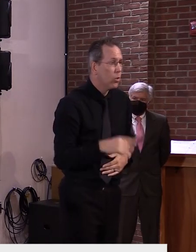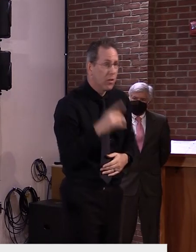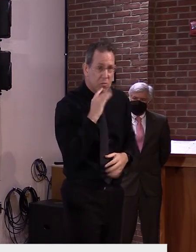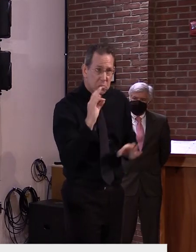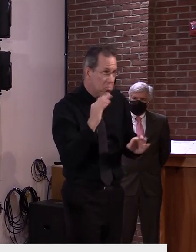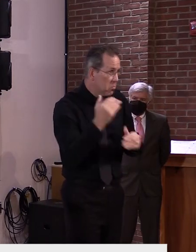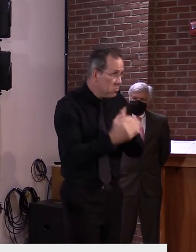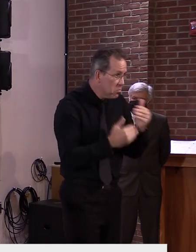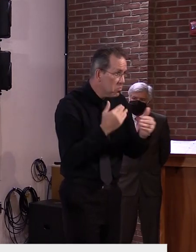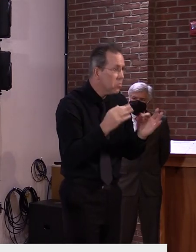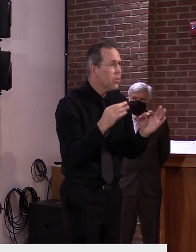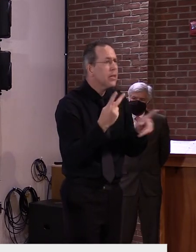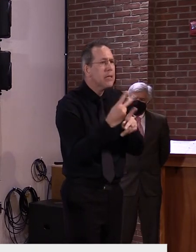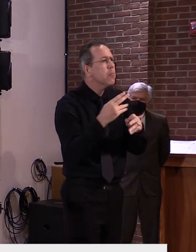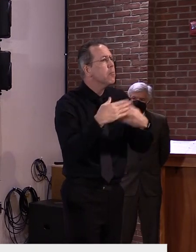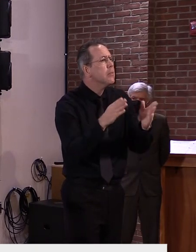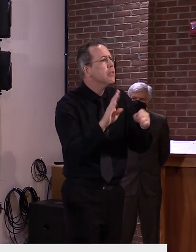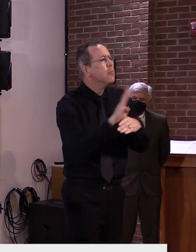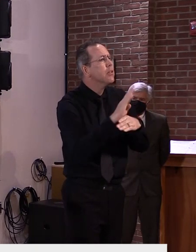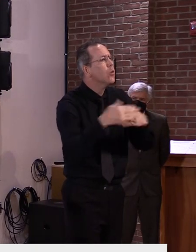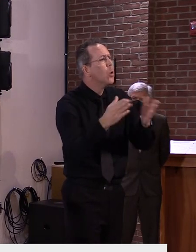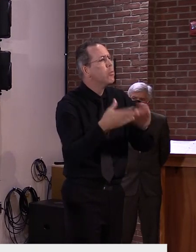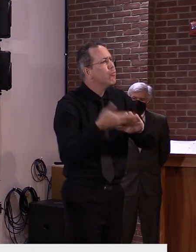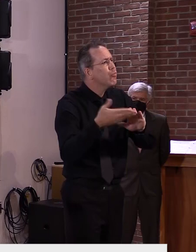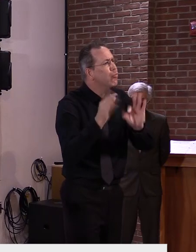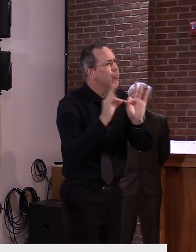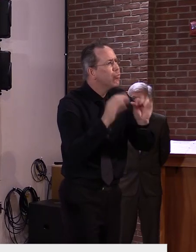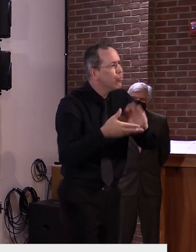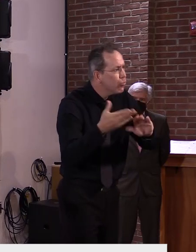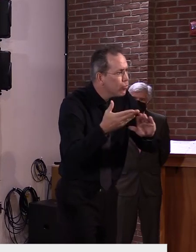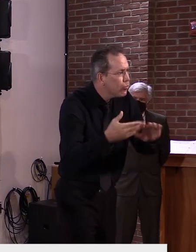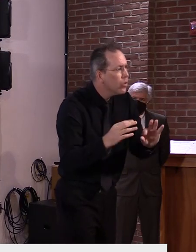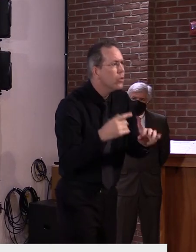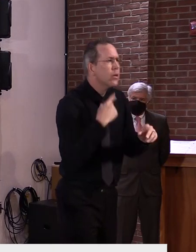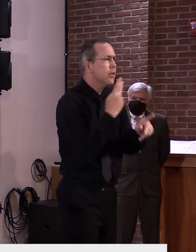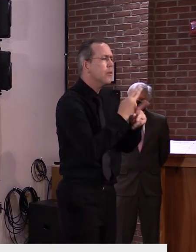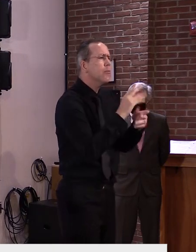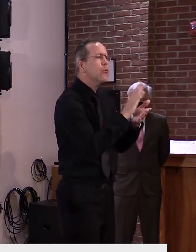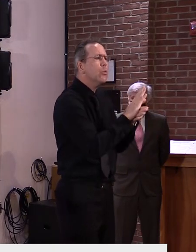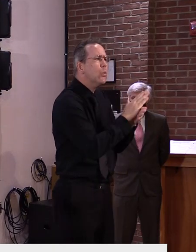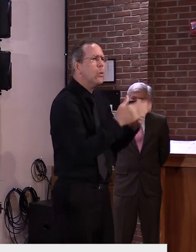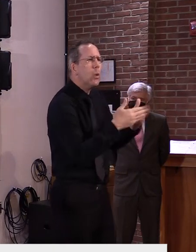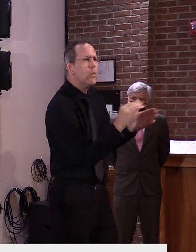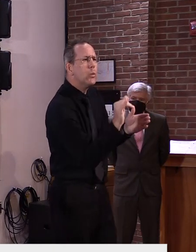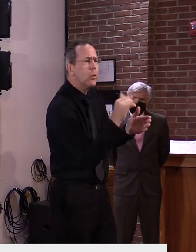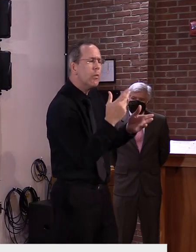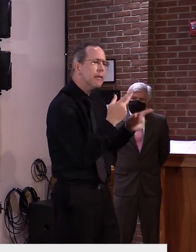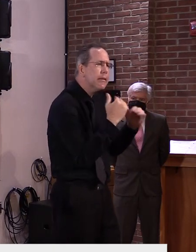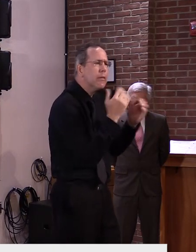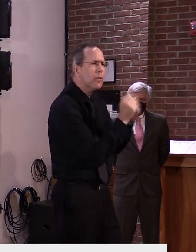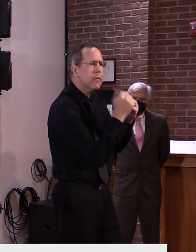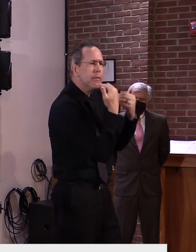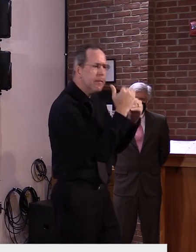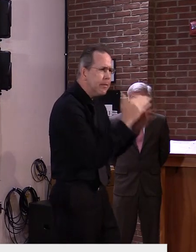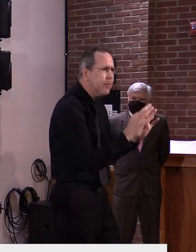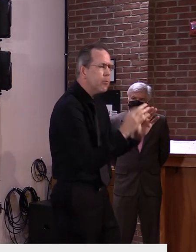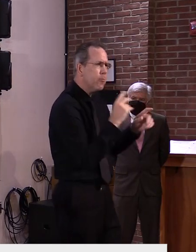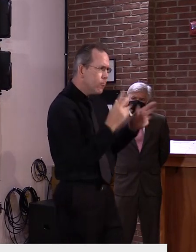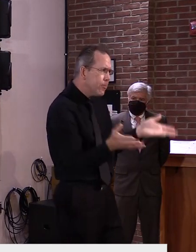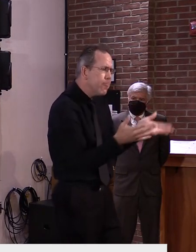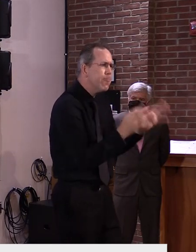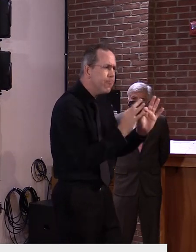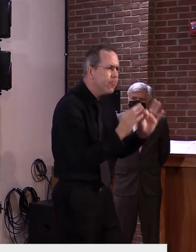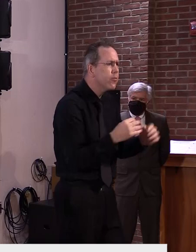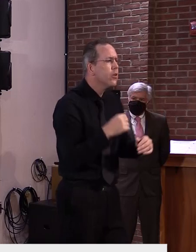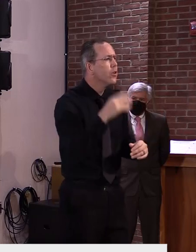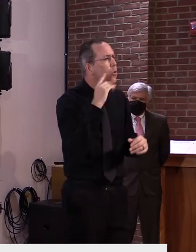our kids back to school in some capacity, protect our healthcare workers in the healthcare system, and